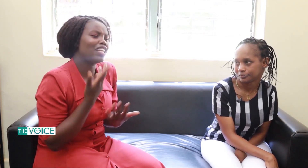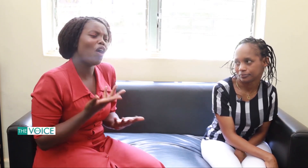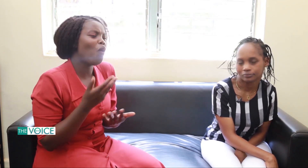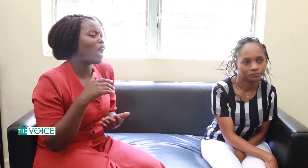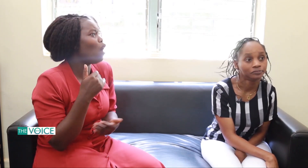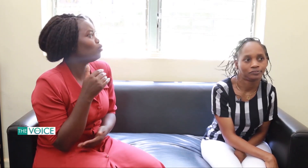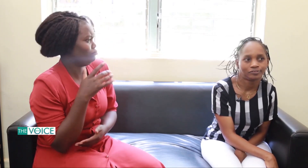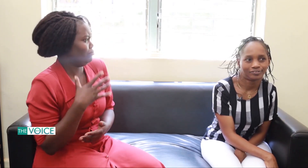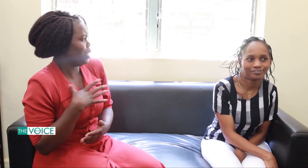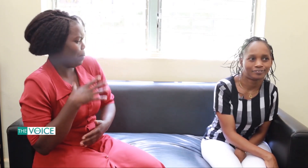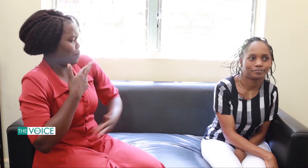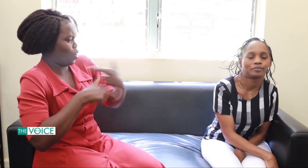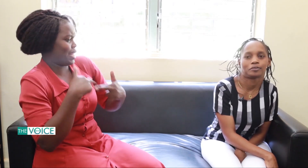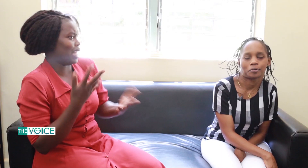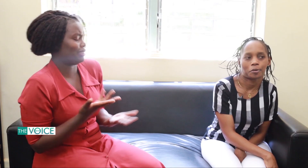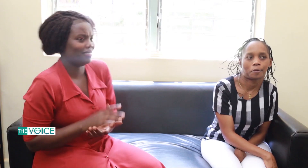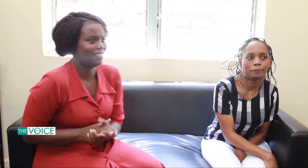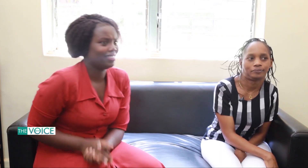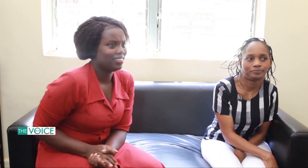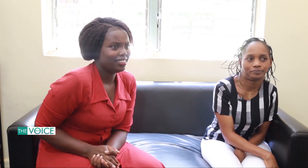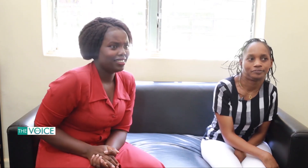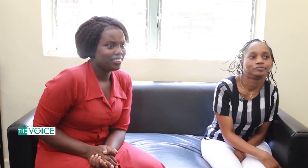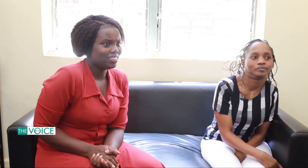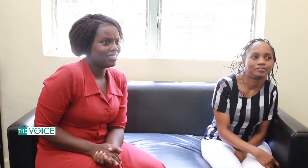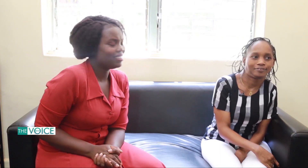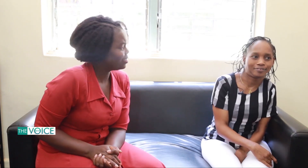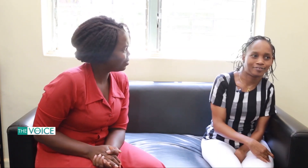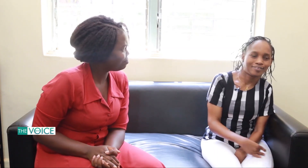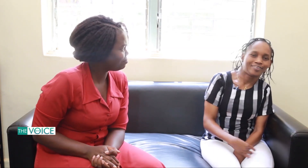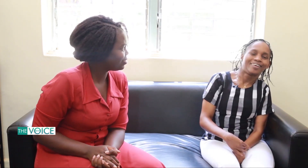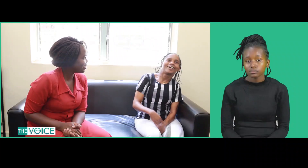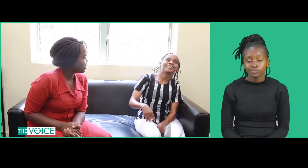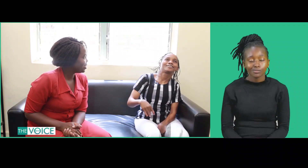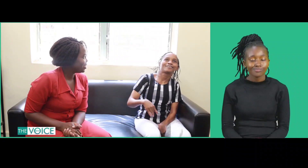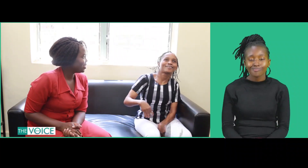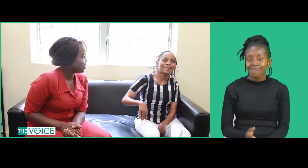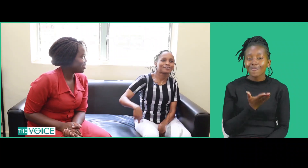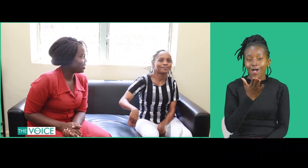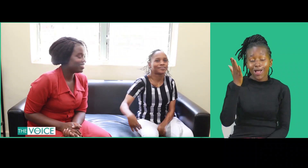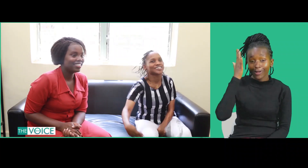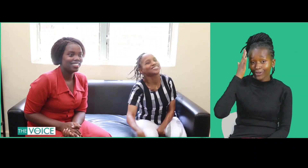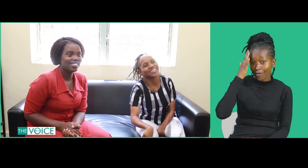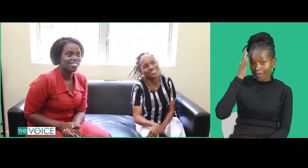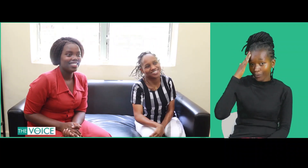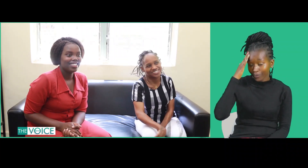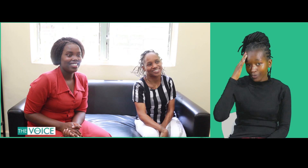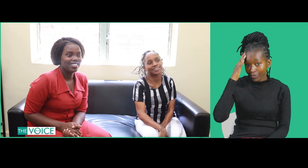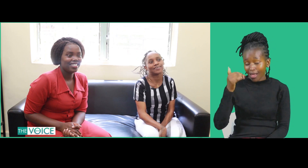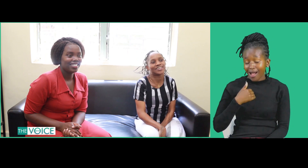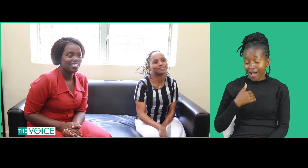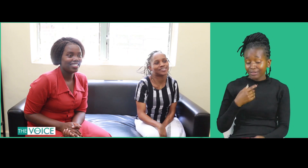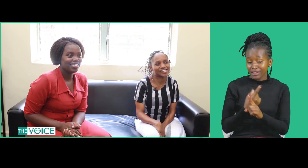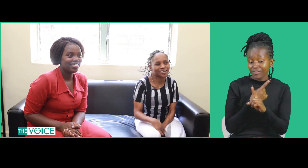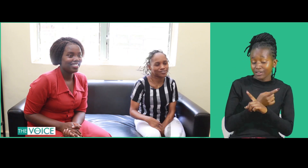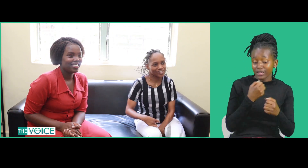When you gave birth, what did people say, and what were people's reactions? As you know, we have to face challenges in